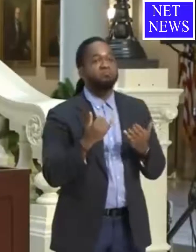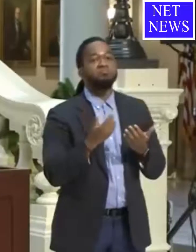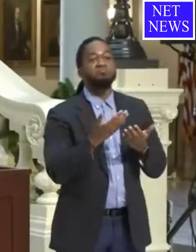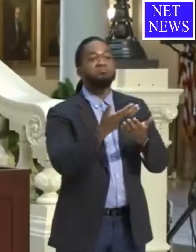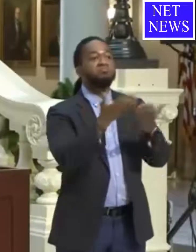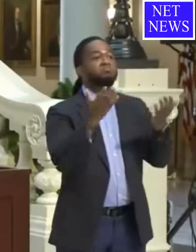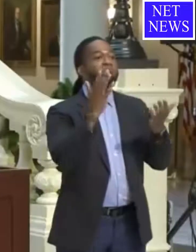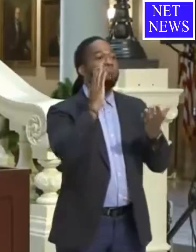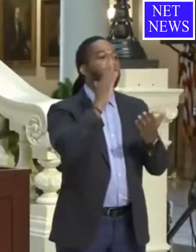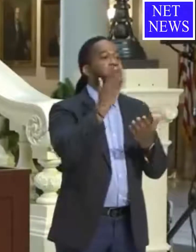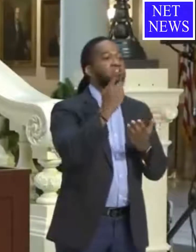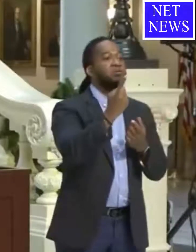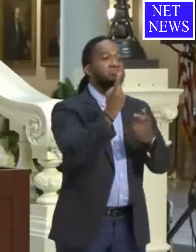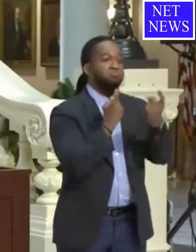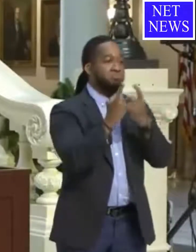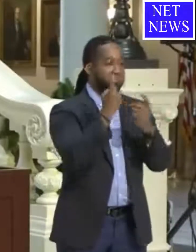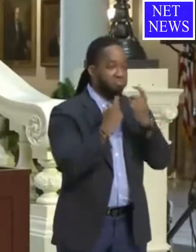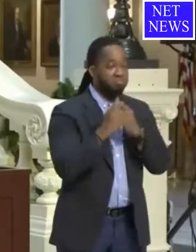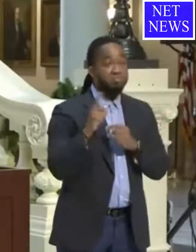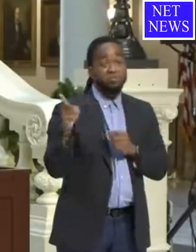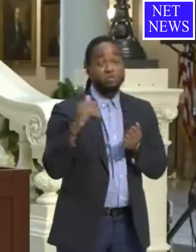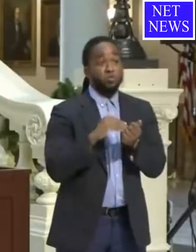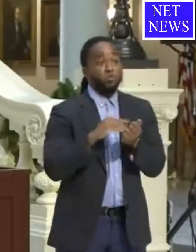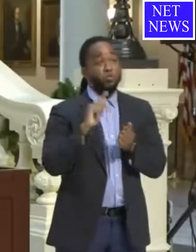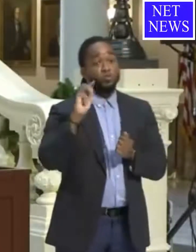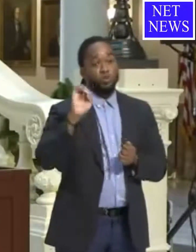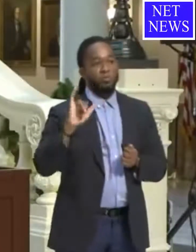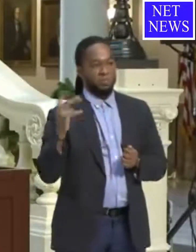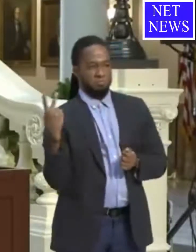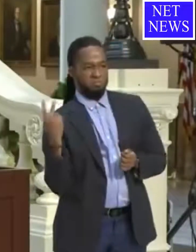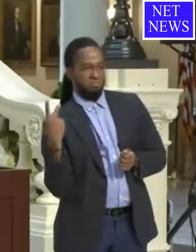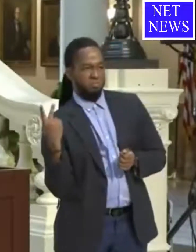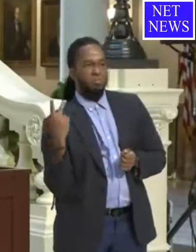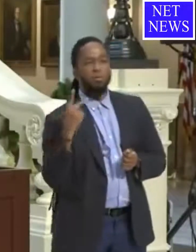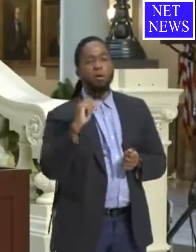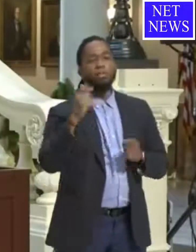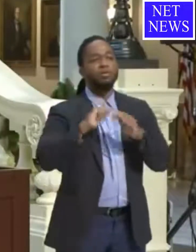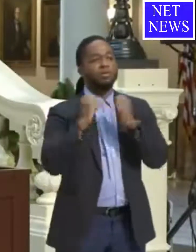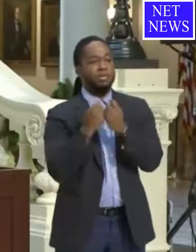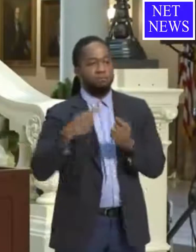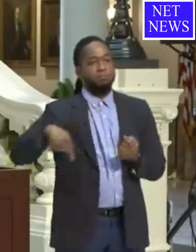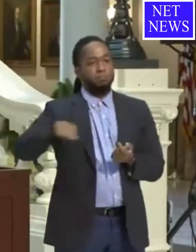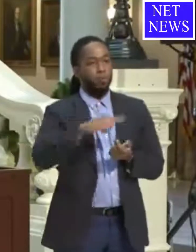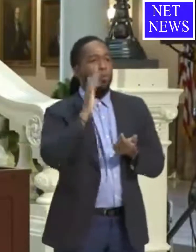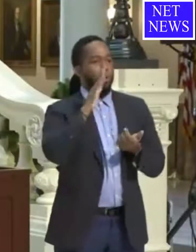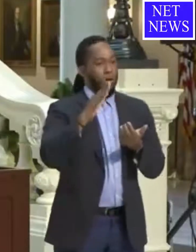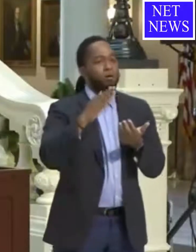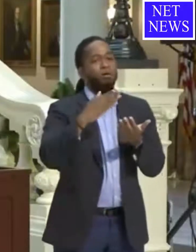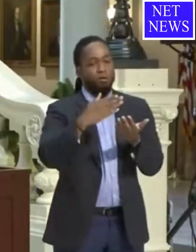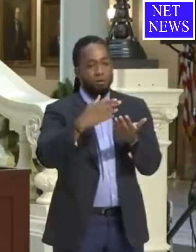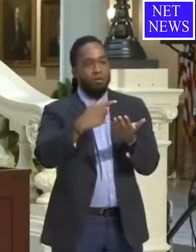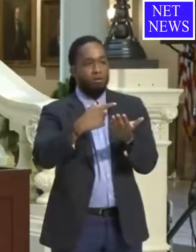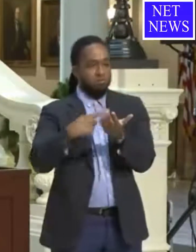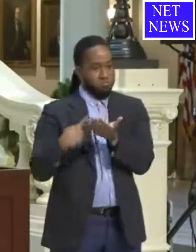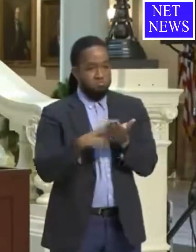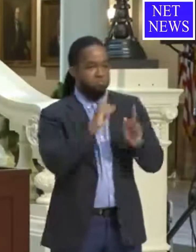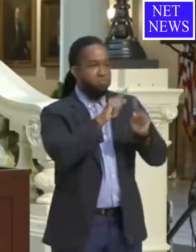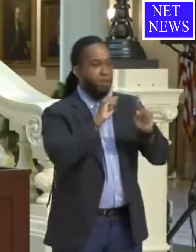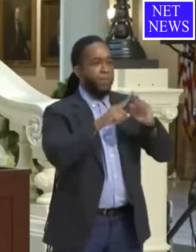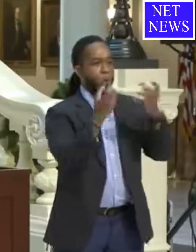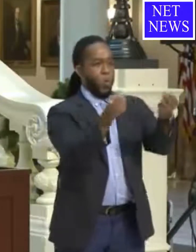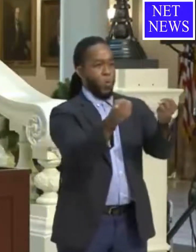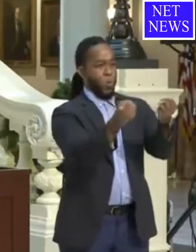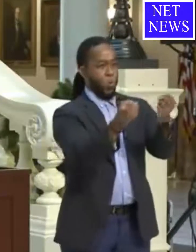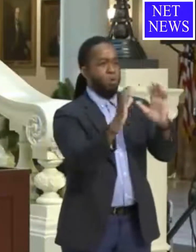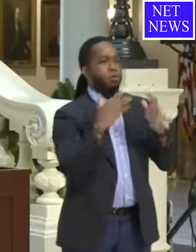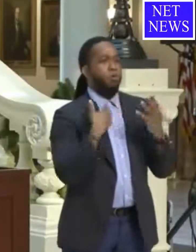Dr. Toomey, and myself. Before I start taking questions or any of the other folks do, I'd like to briefly just make a quick